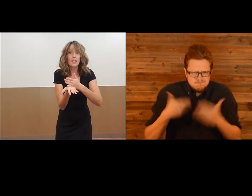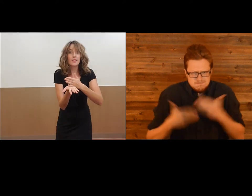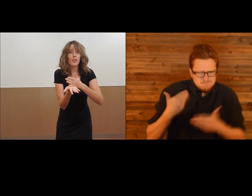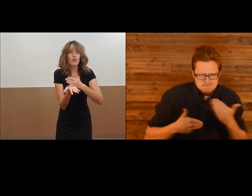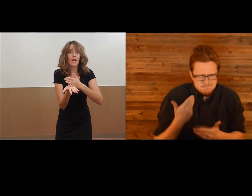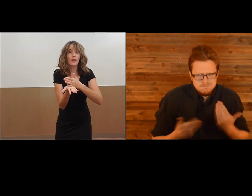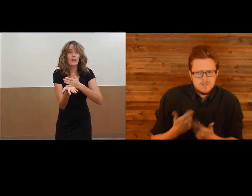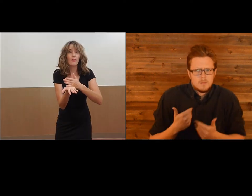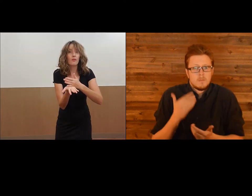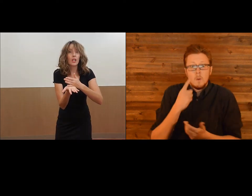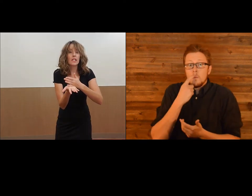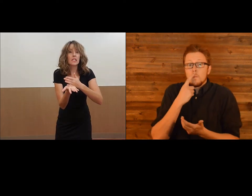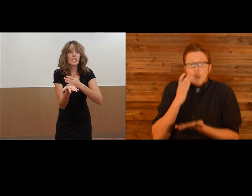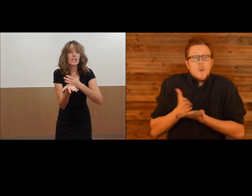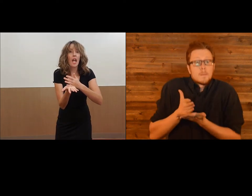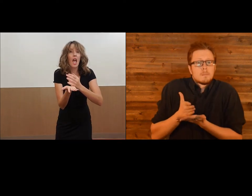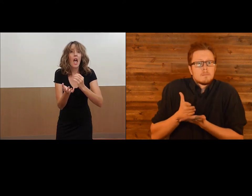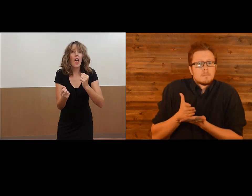stop. Says the red.